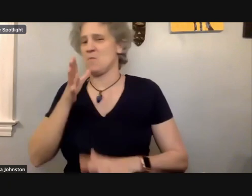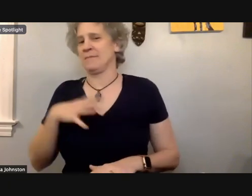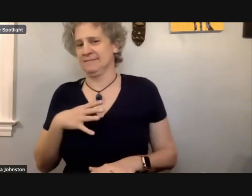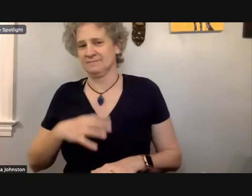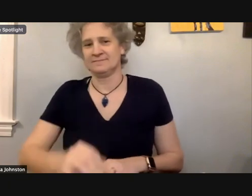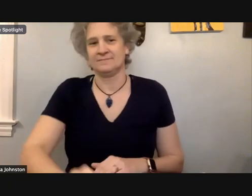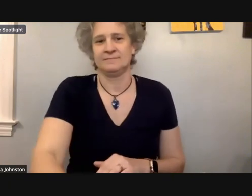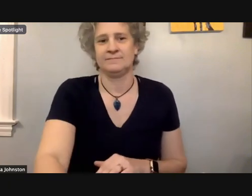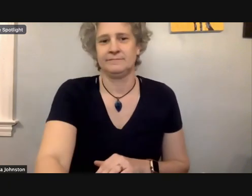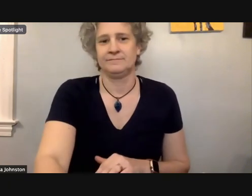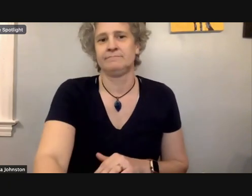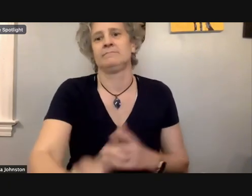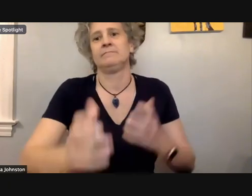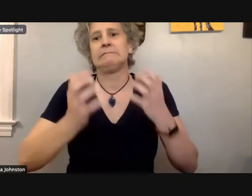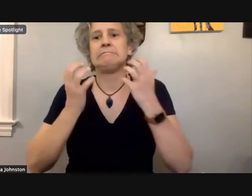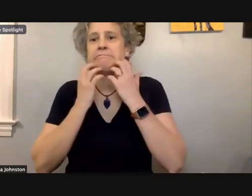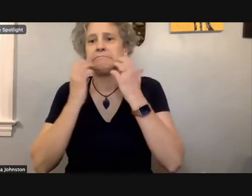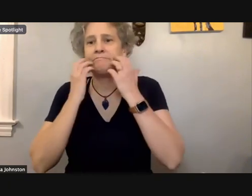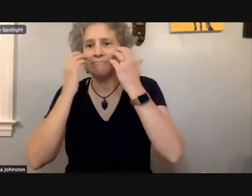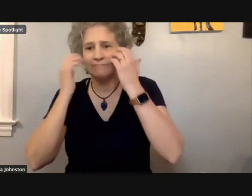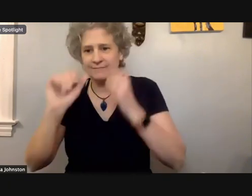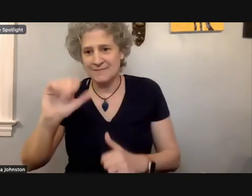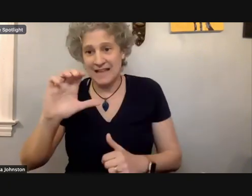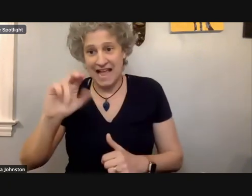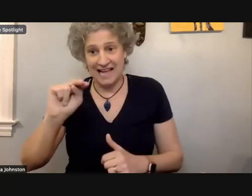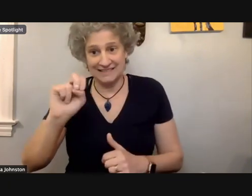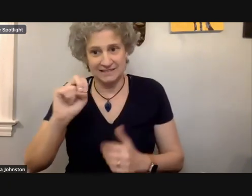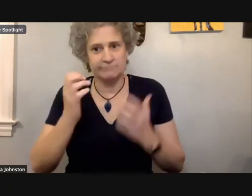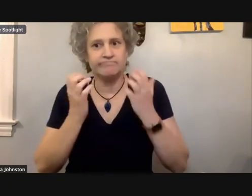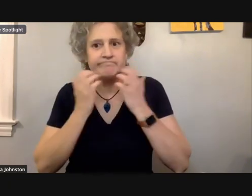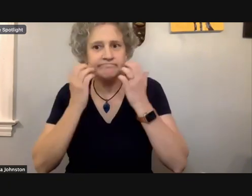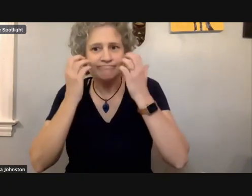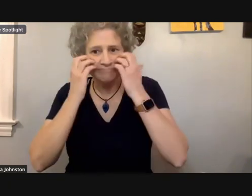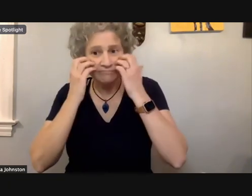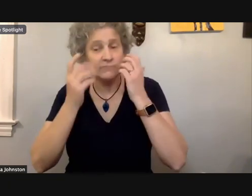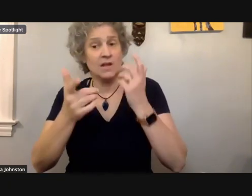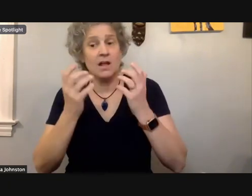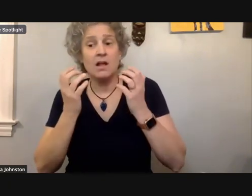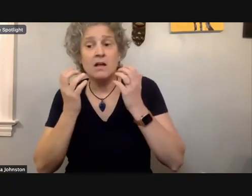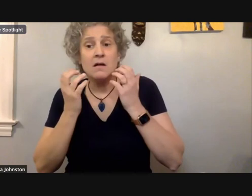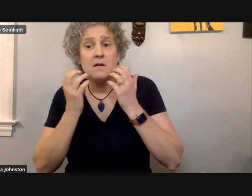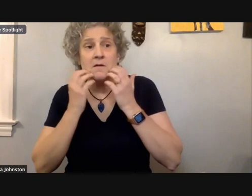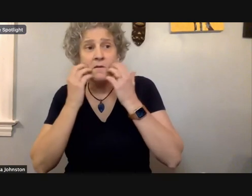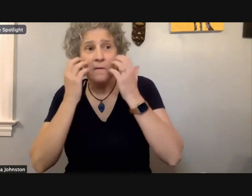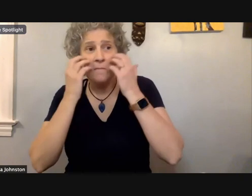a man or a woman, girls become women, boys become men. So acne.